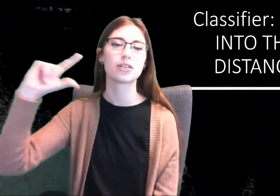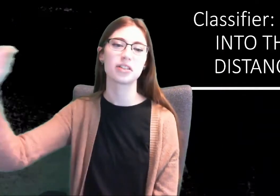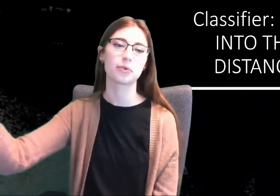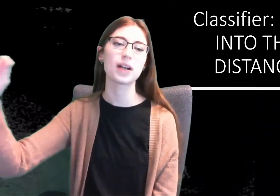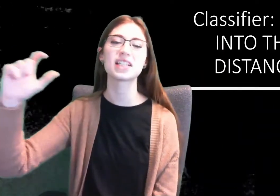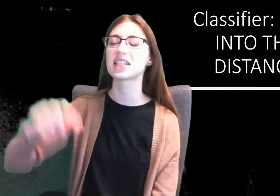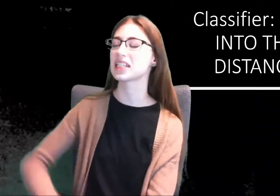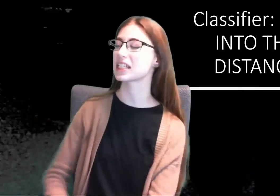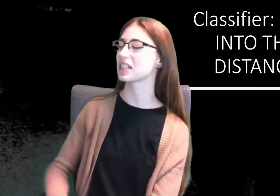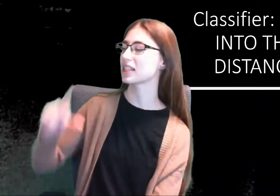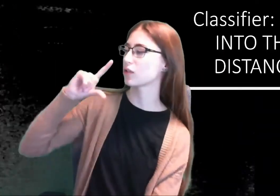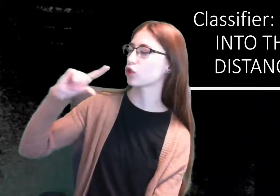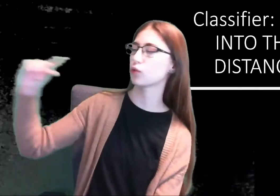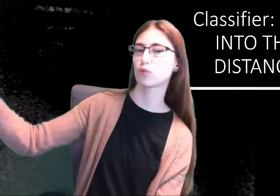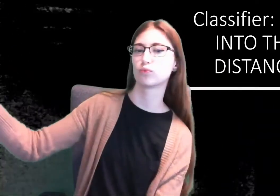So run into the distance.